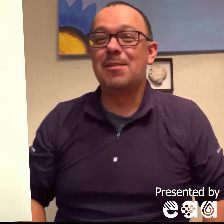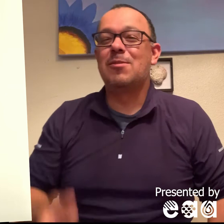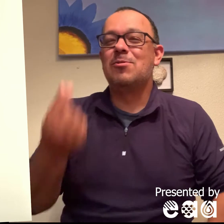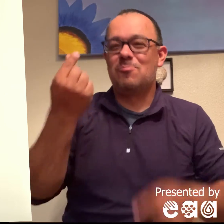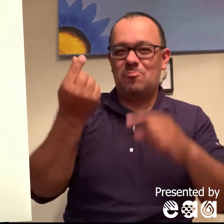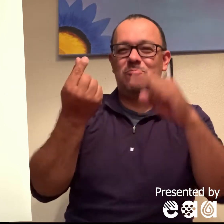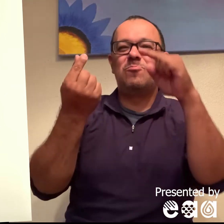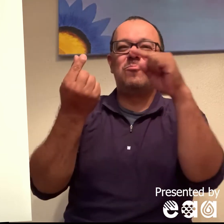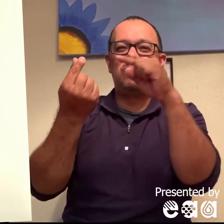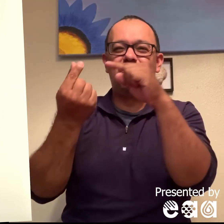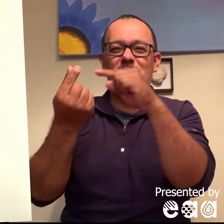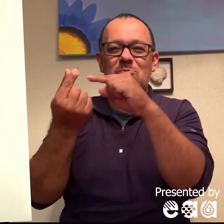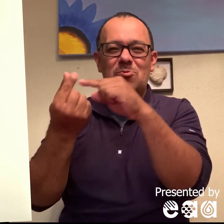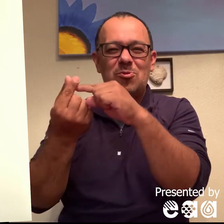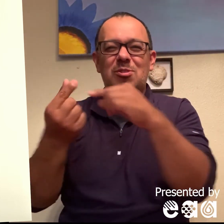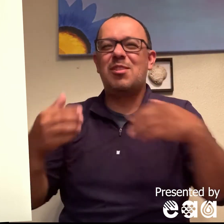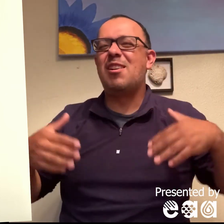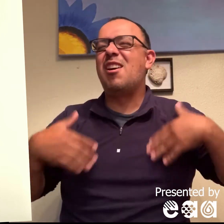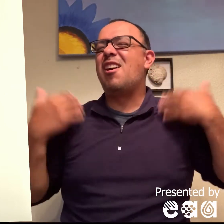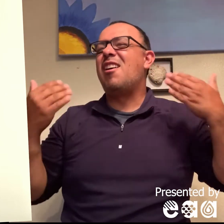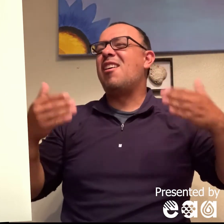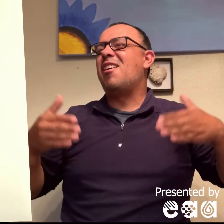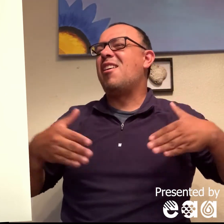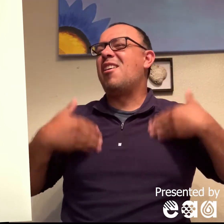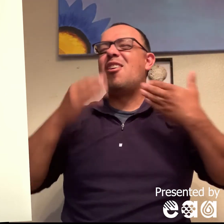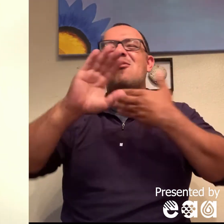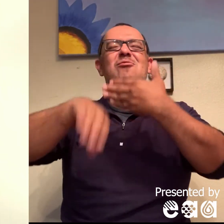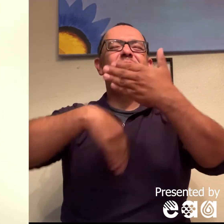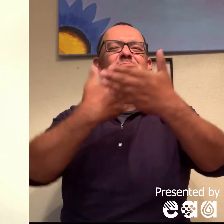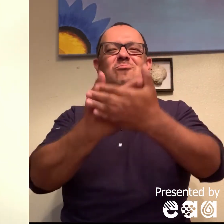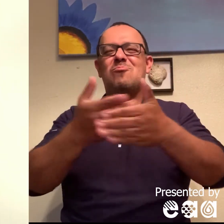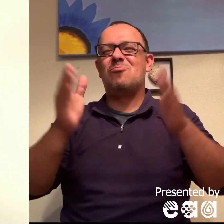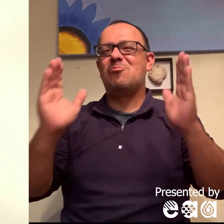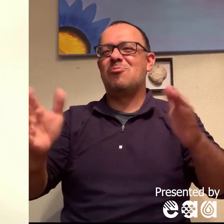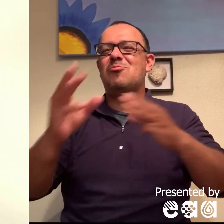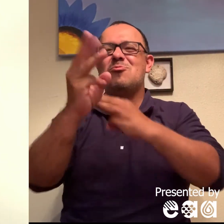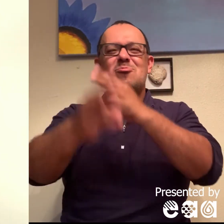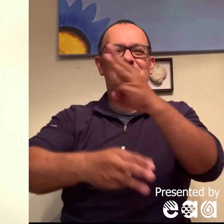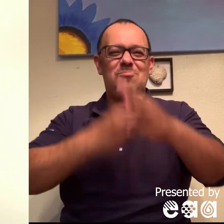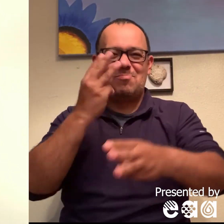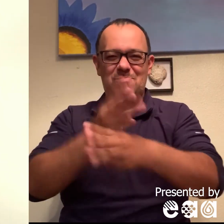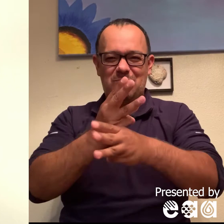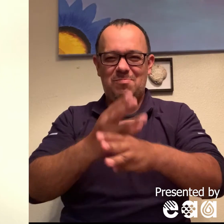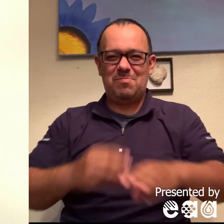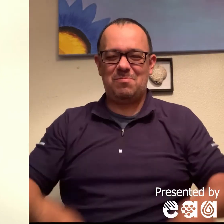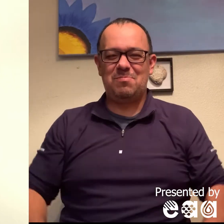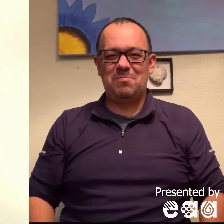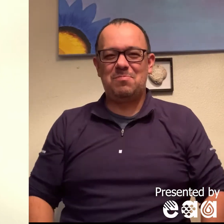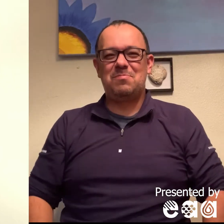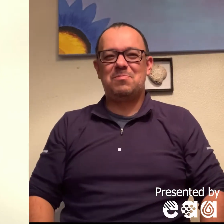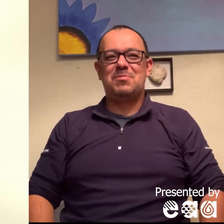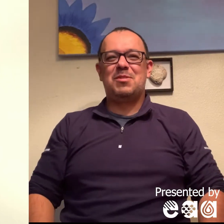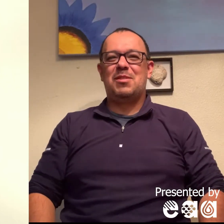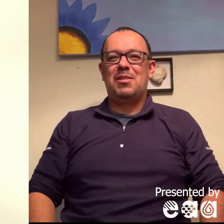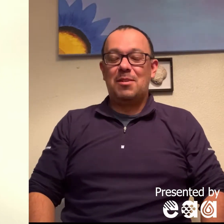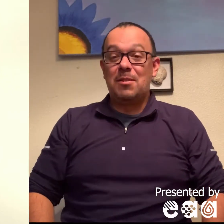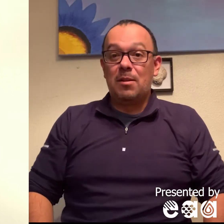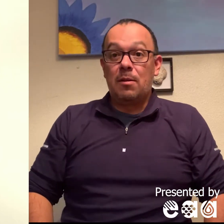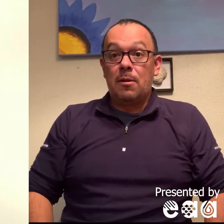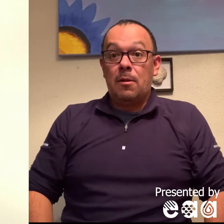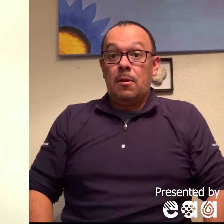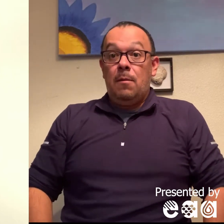He was the happiest raindrop in the whole wide world.